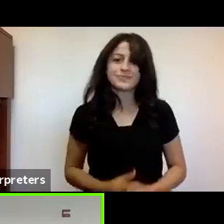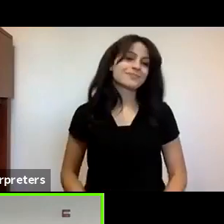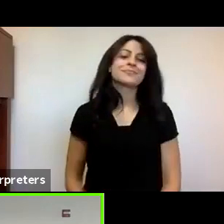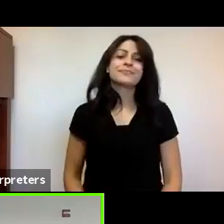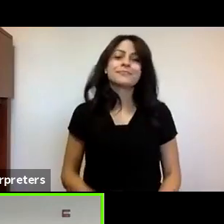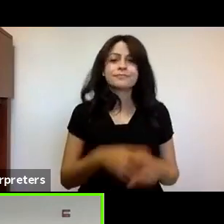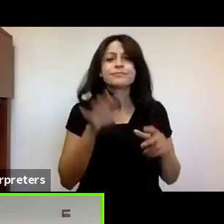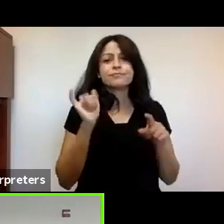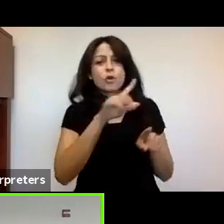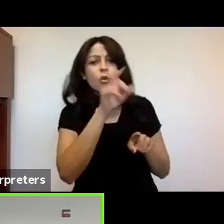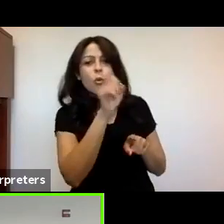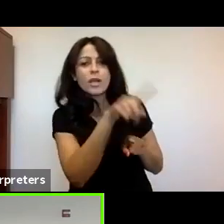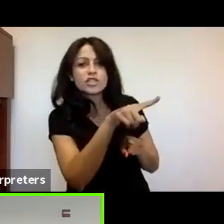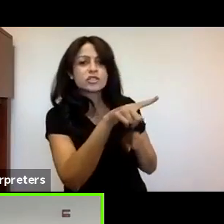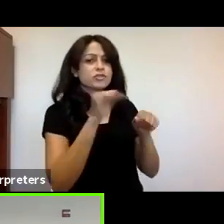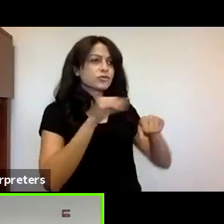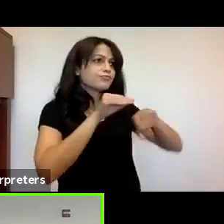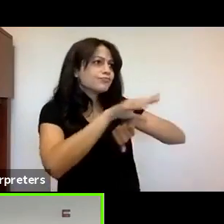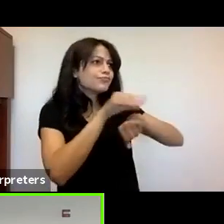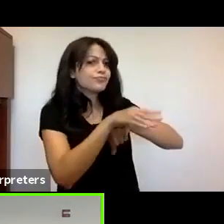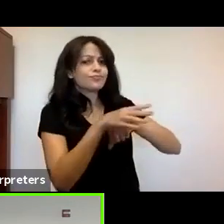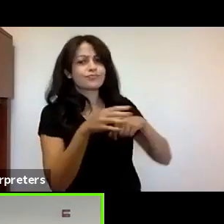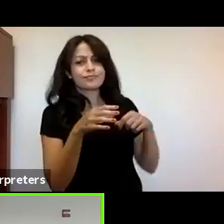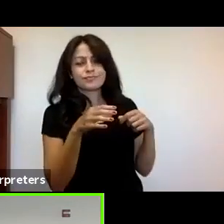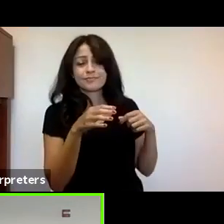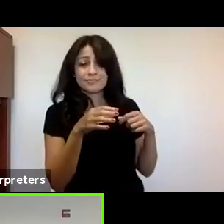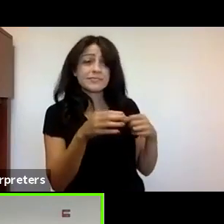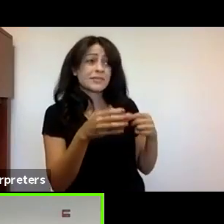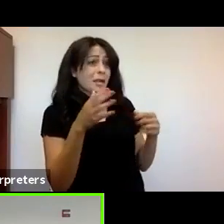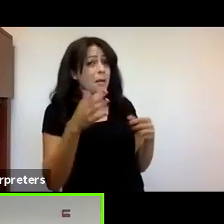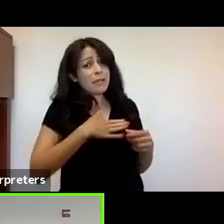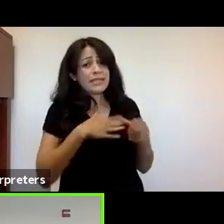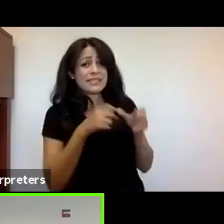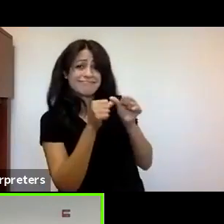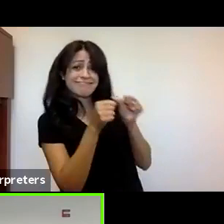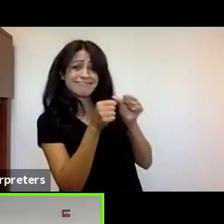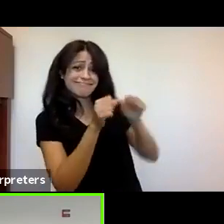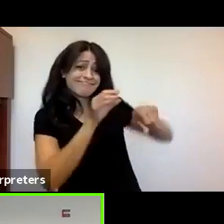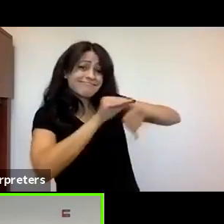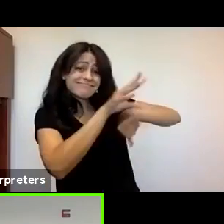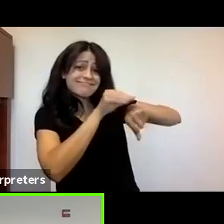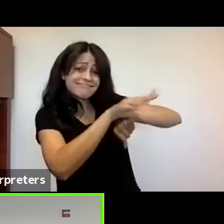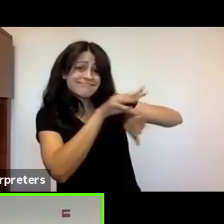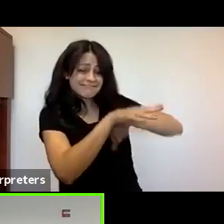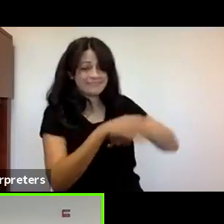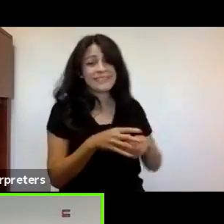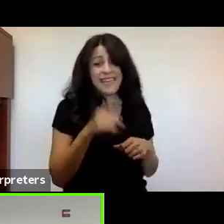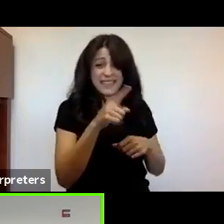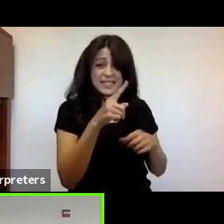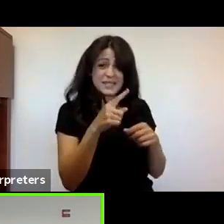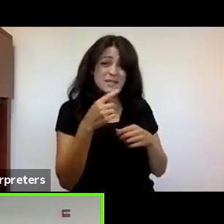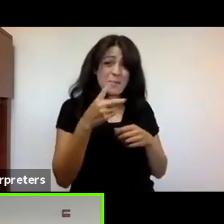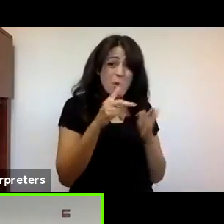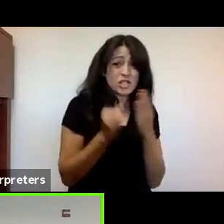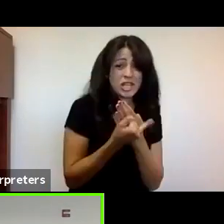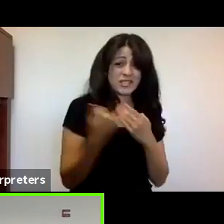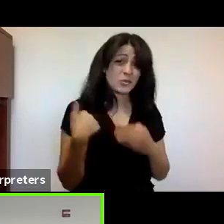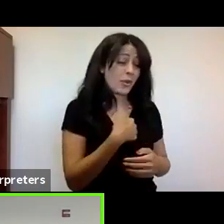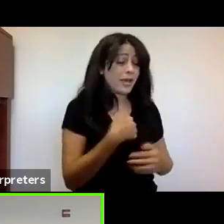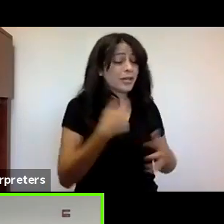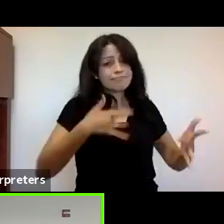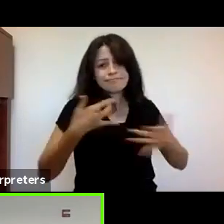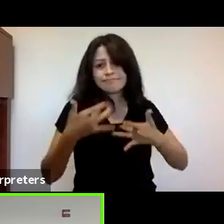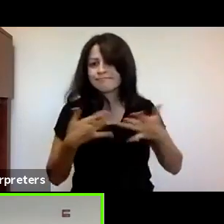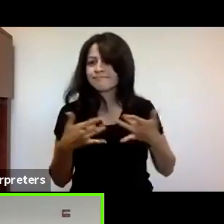your questions, for your input, and we encourage you to remain a part of the process. We're very excited about this project and its